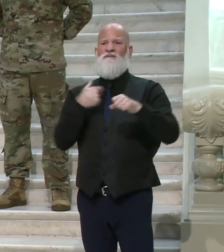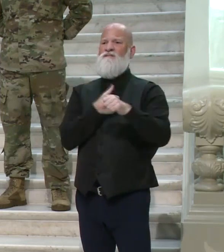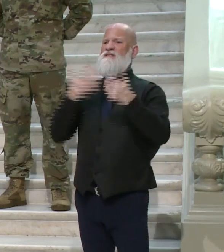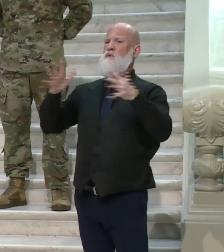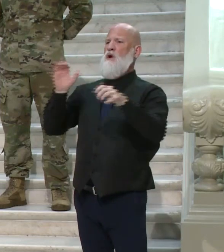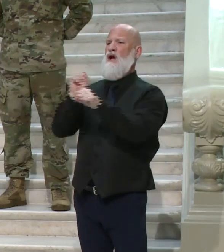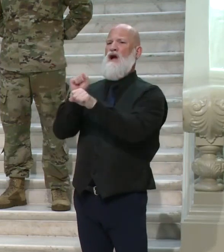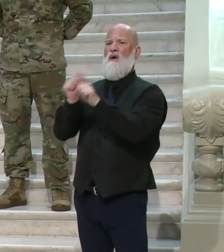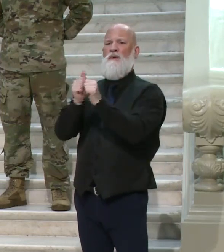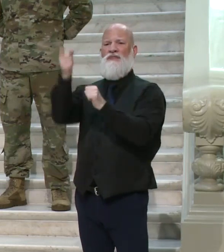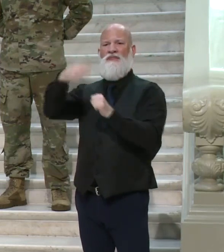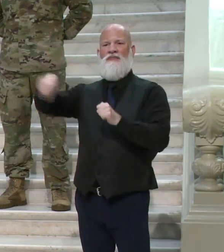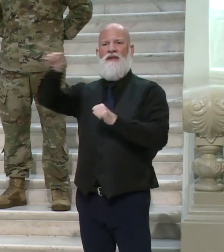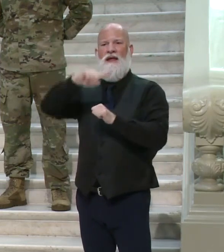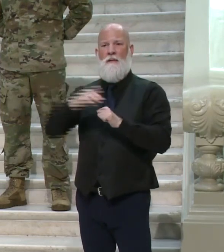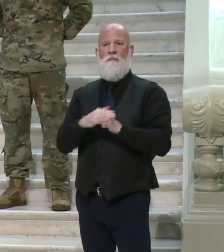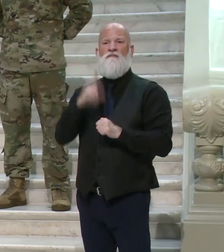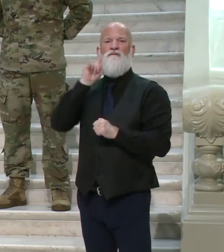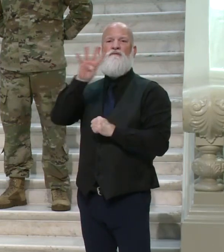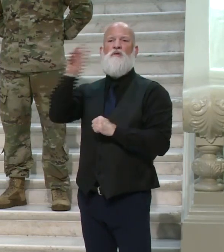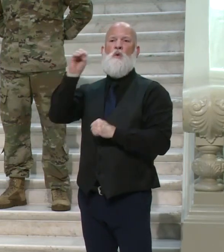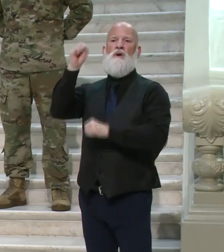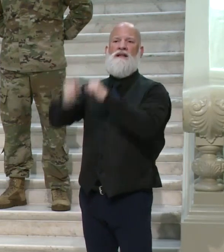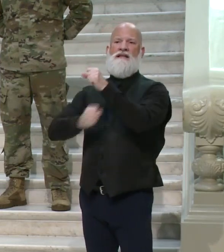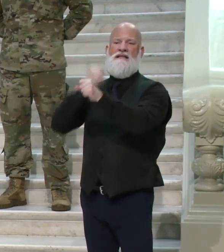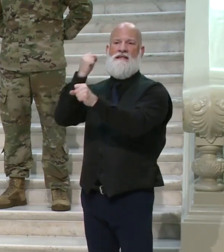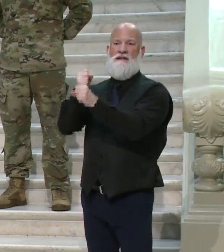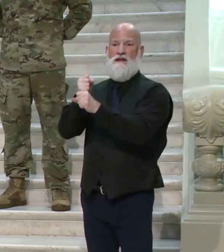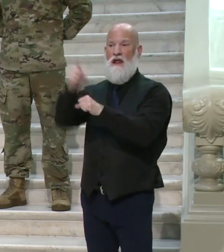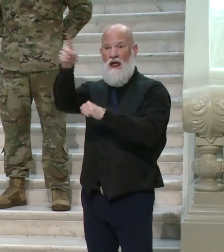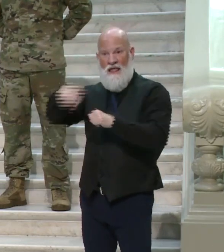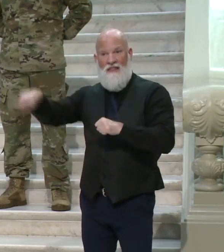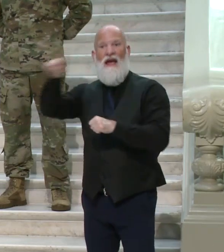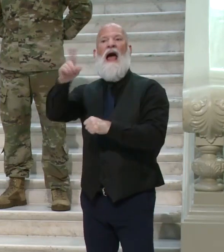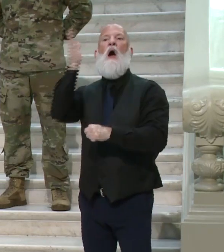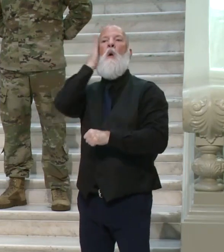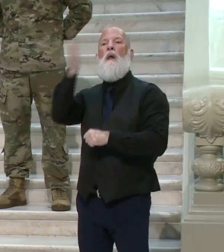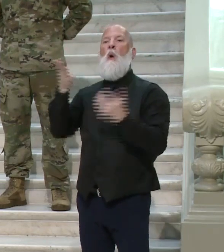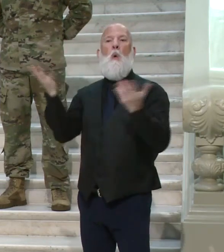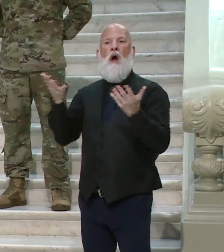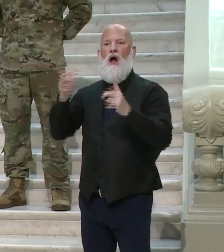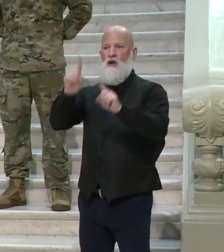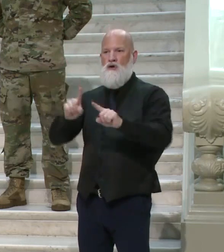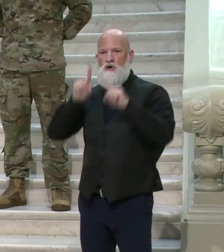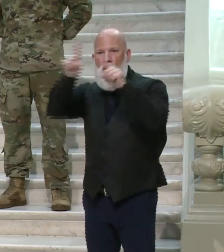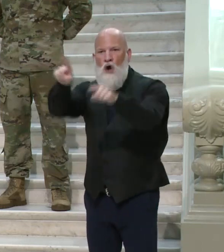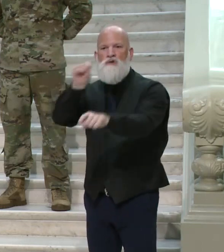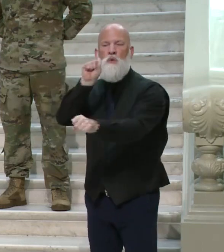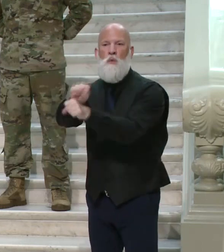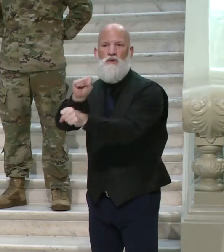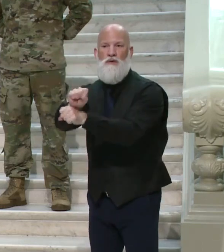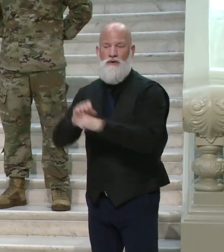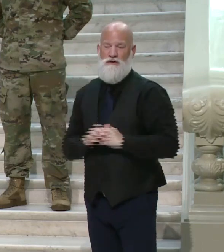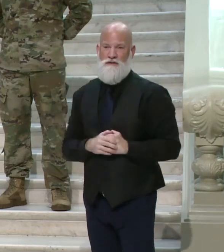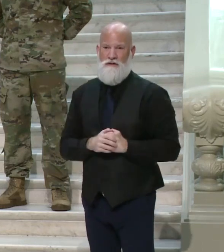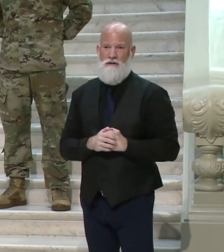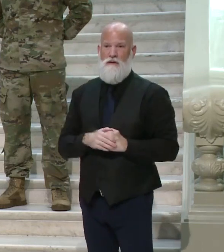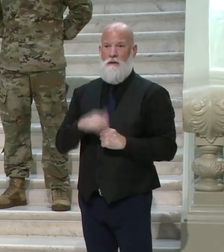40 years. They are going to go to work unless they just absolutely can't. And that is,